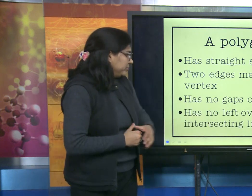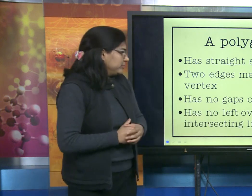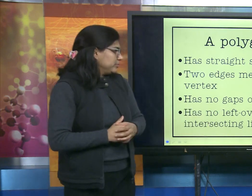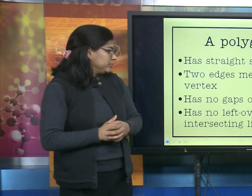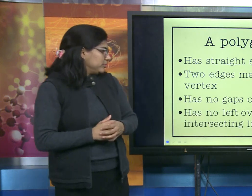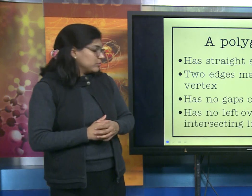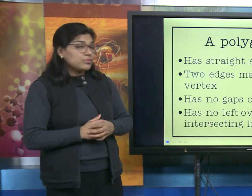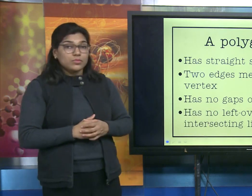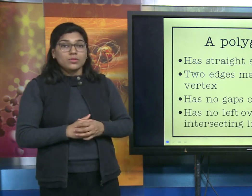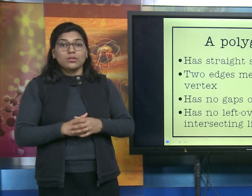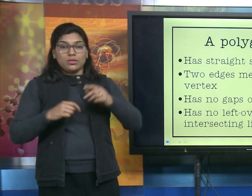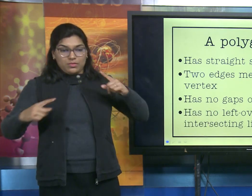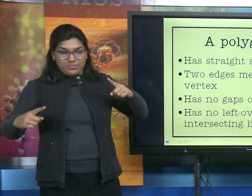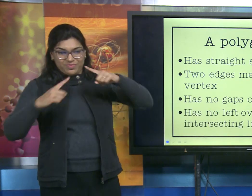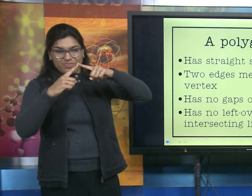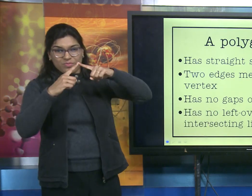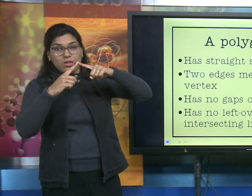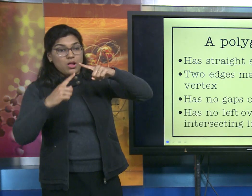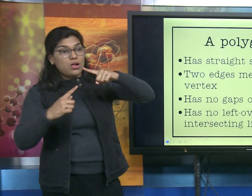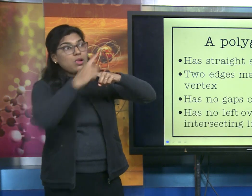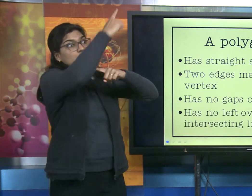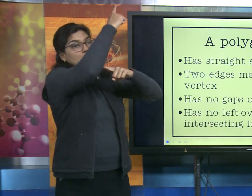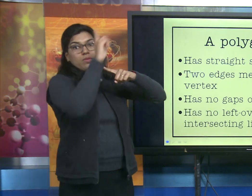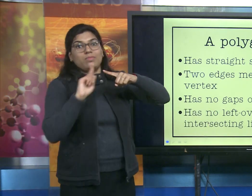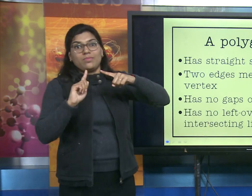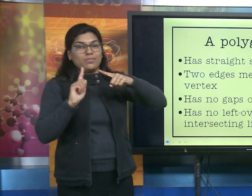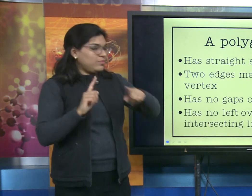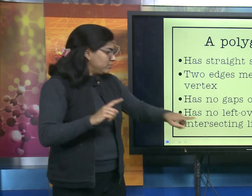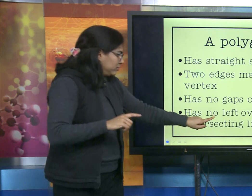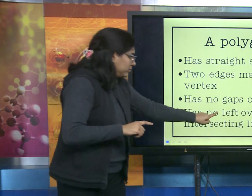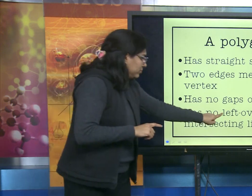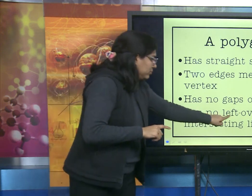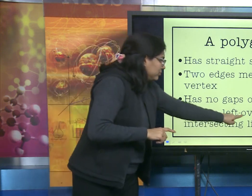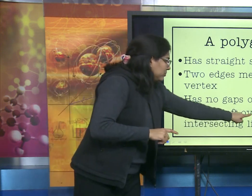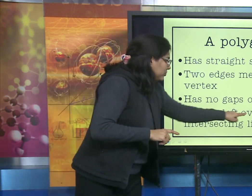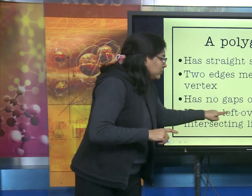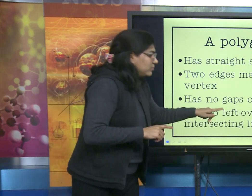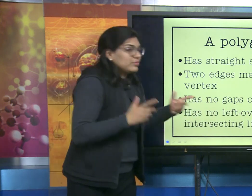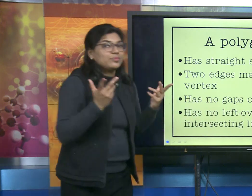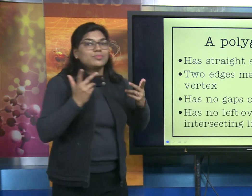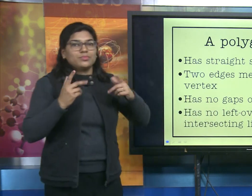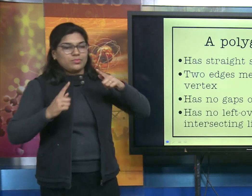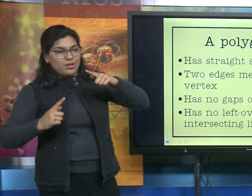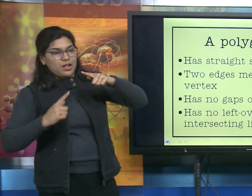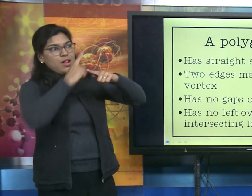Now the next line explains that it has no